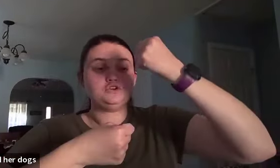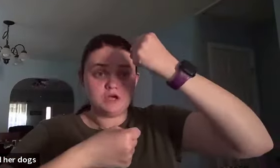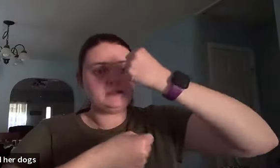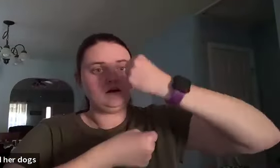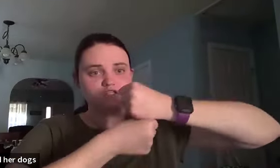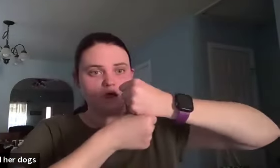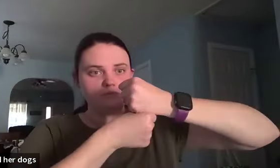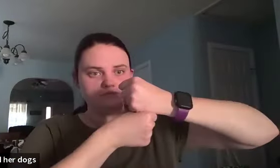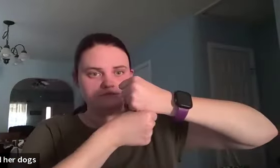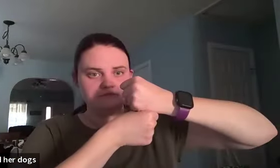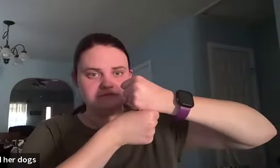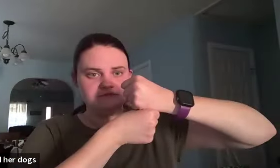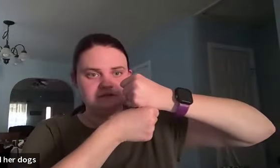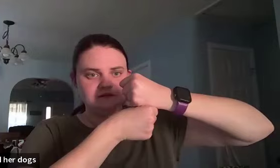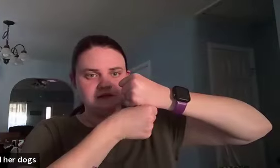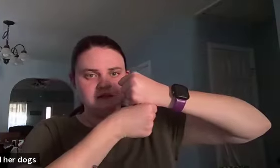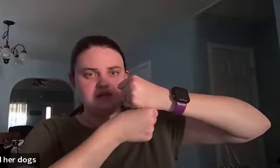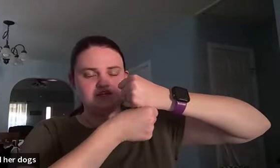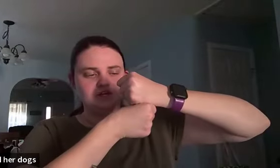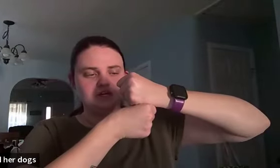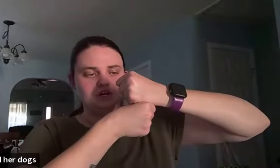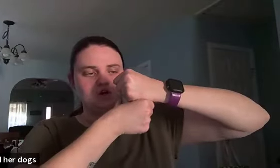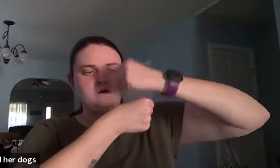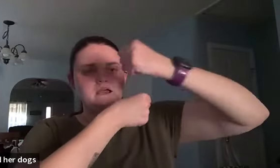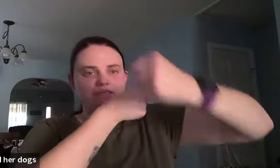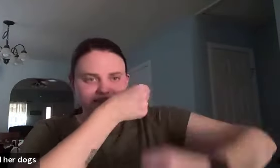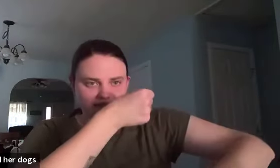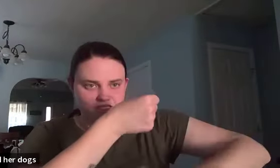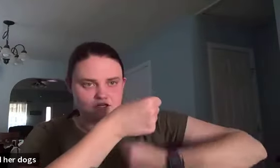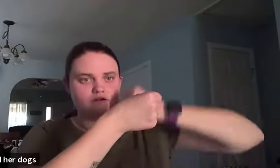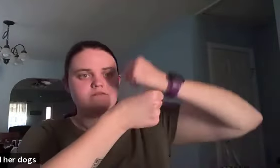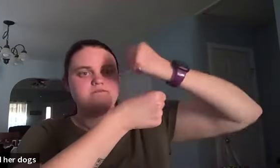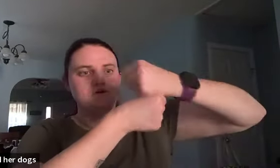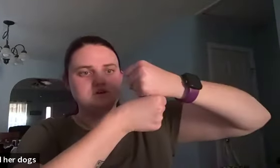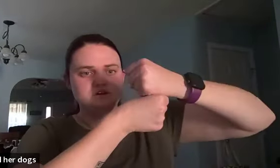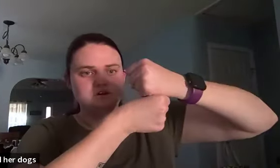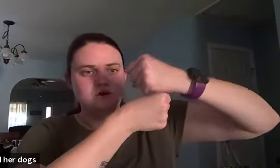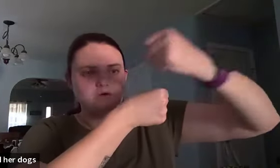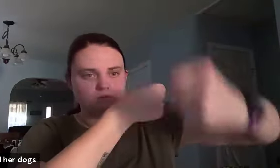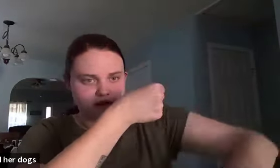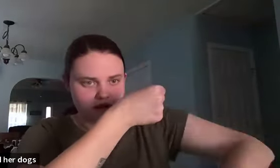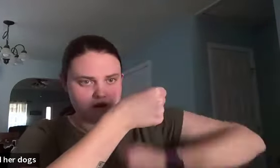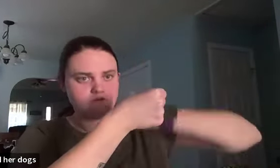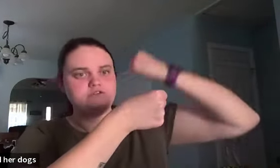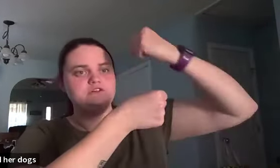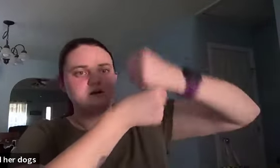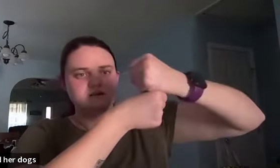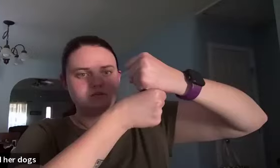your dominant on top. And you're going to go year. Full circle around your